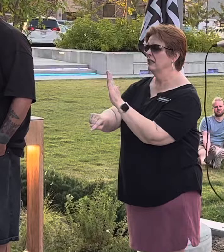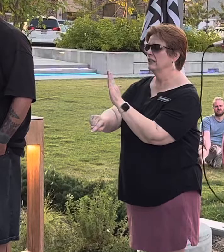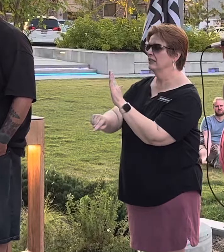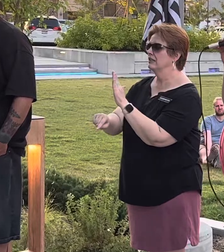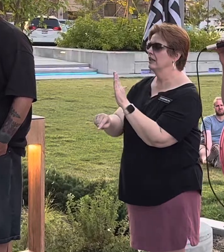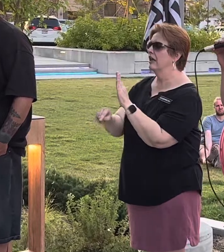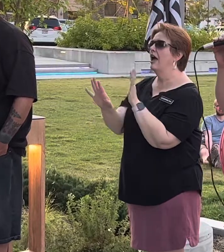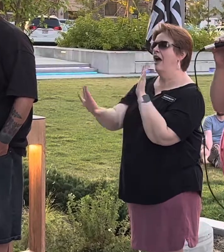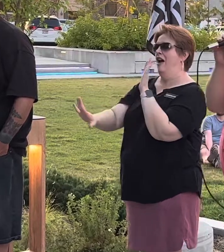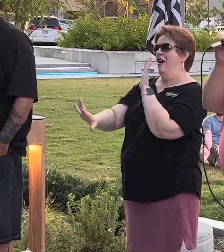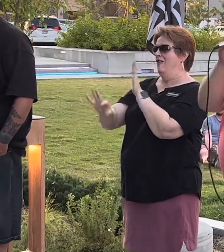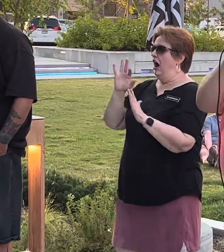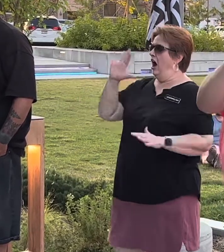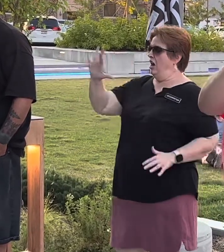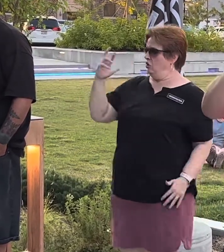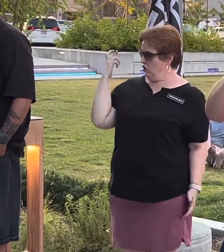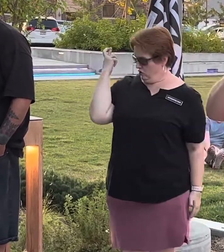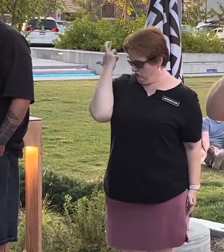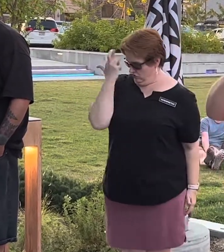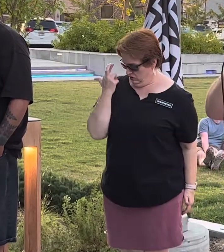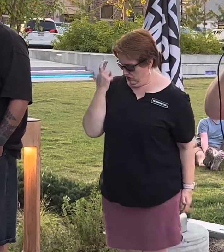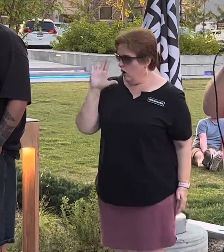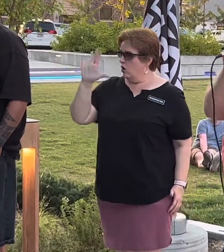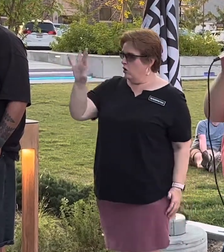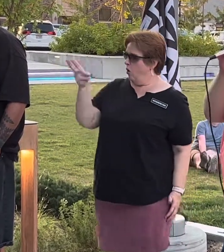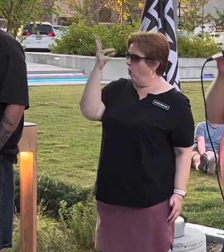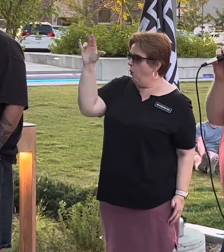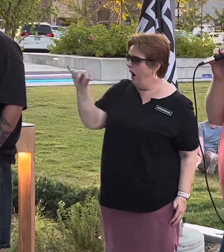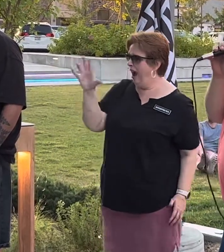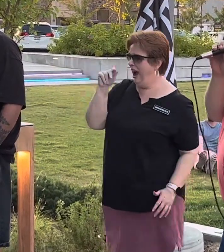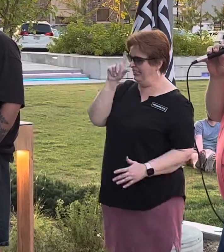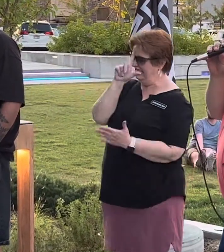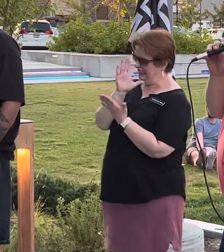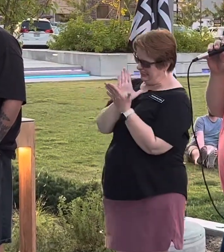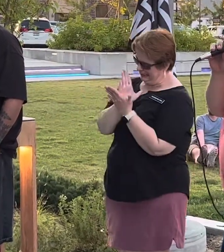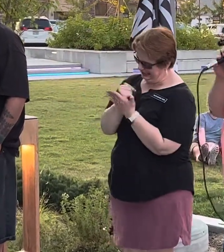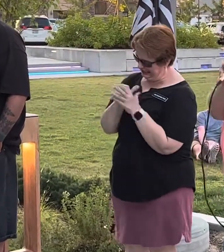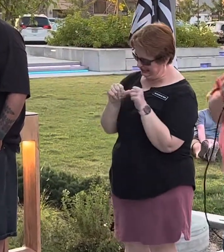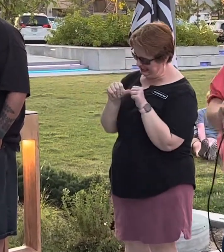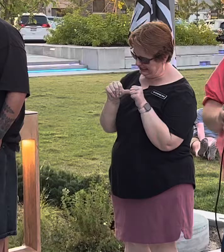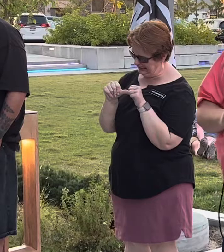Find your why and then be relentless and don't give up.